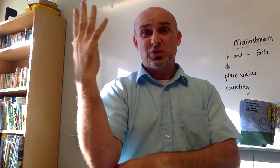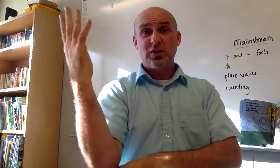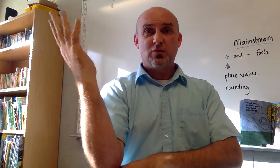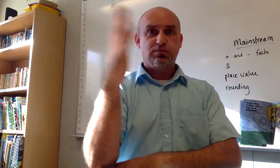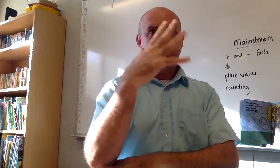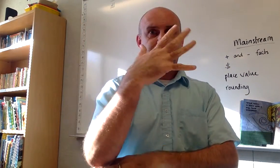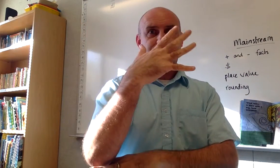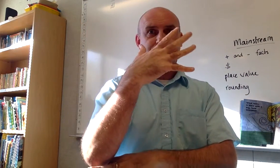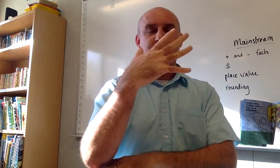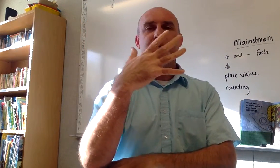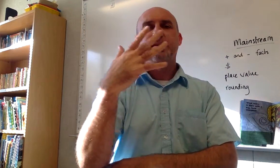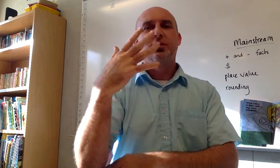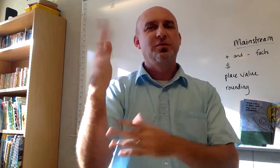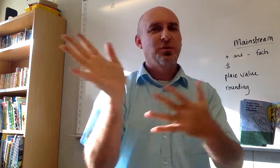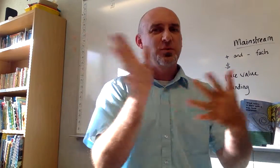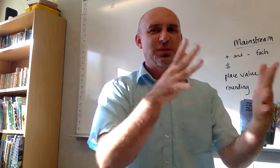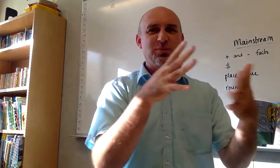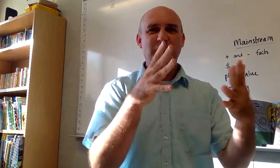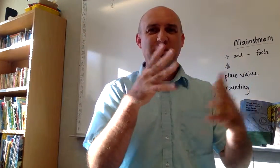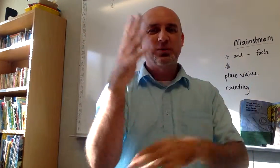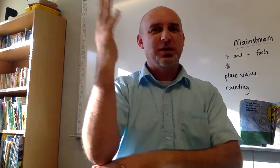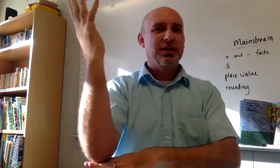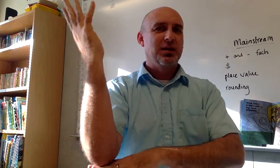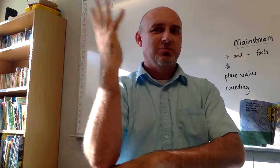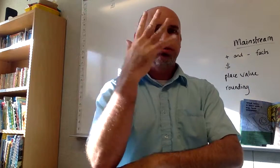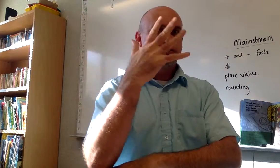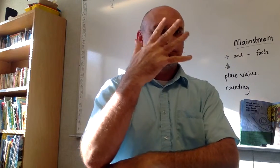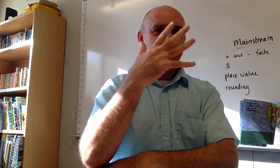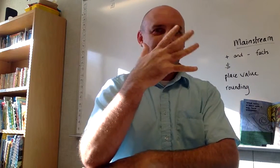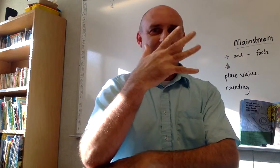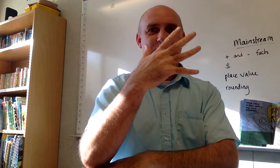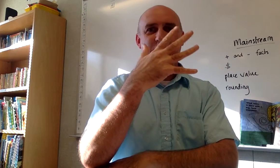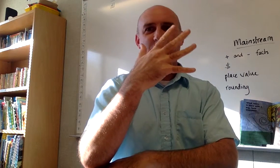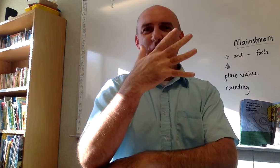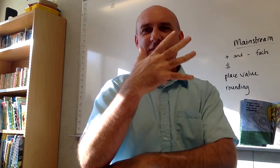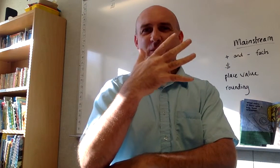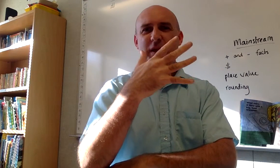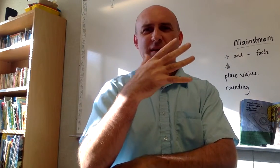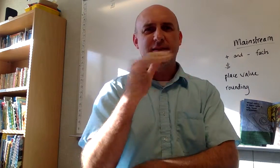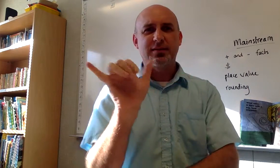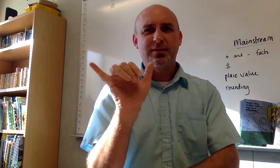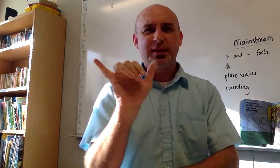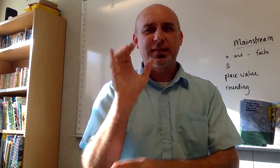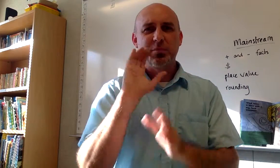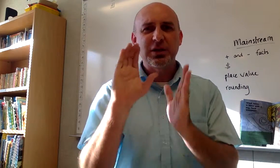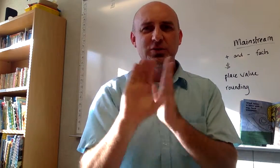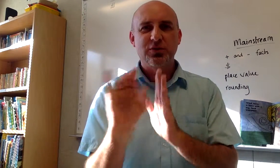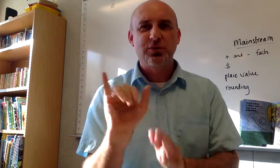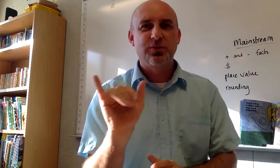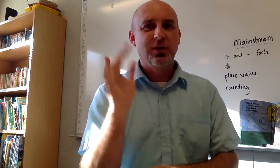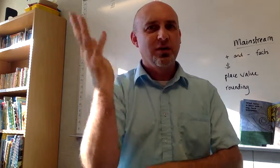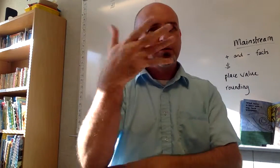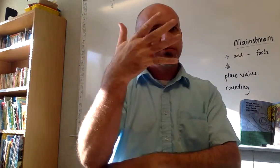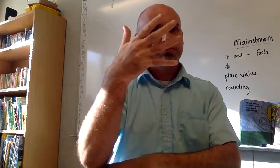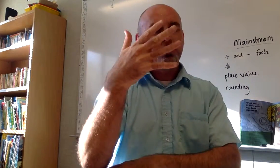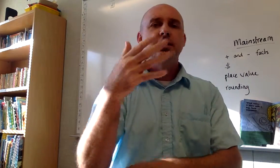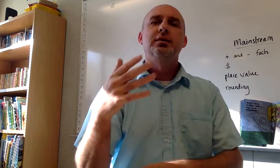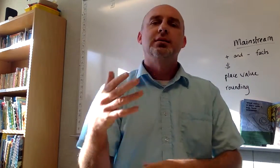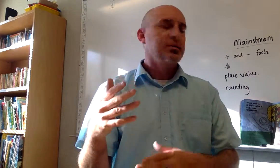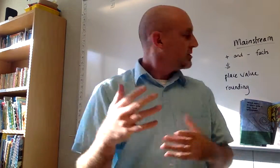go, the wind is blowing this way. It's like blowing in the wind, like in the picture too.